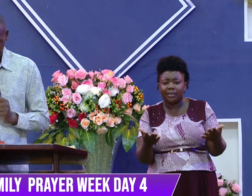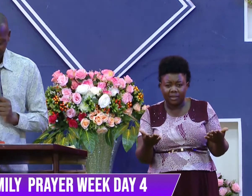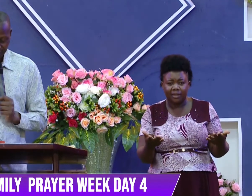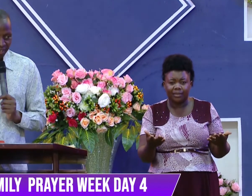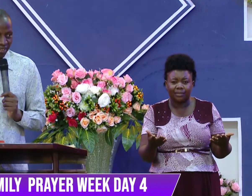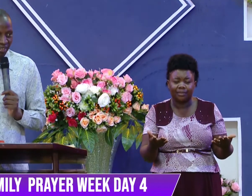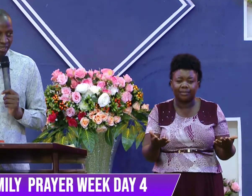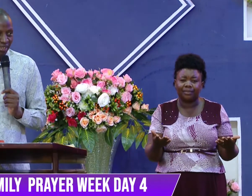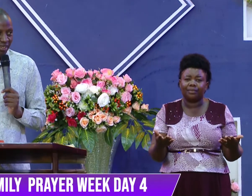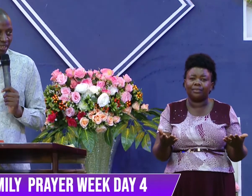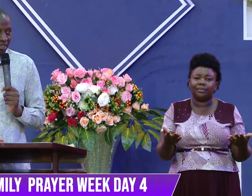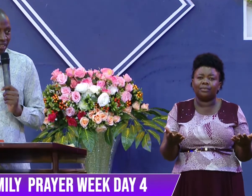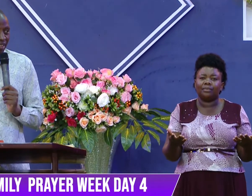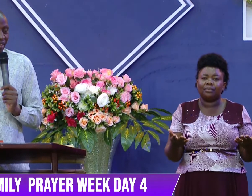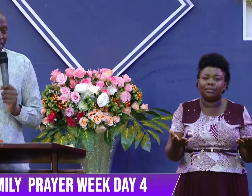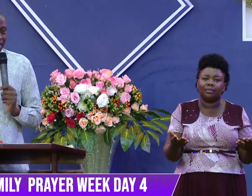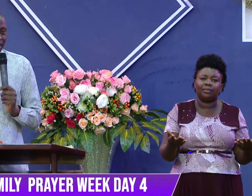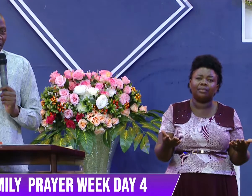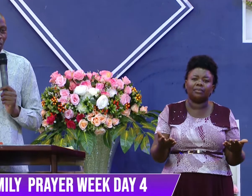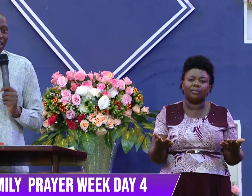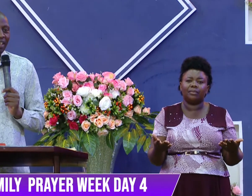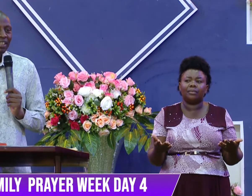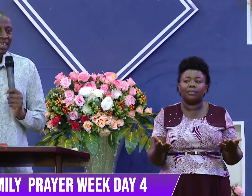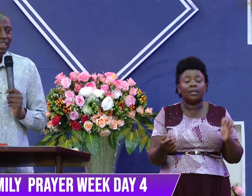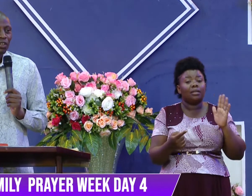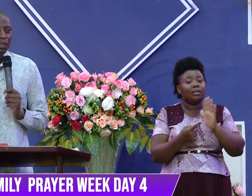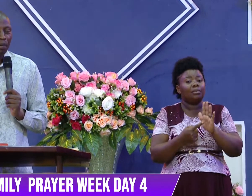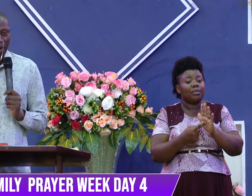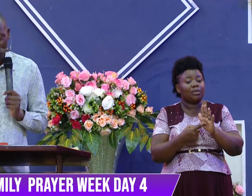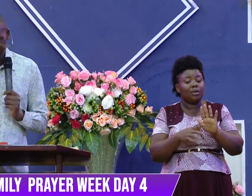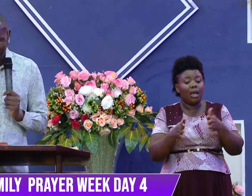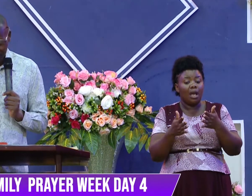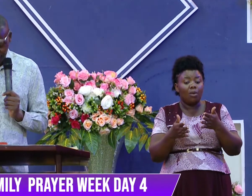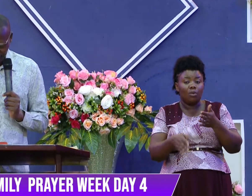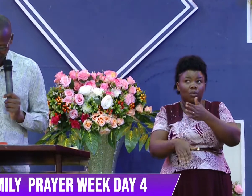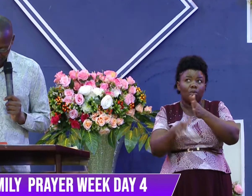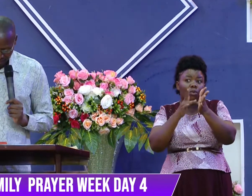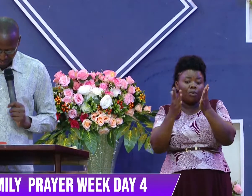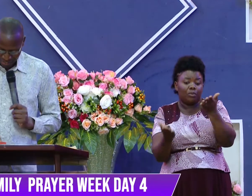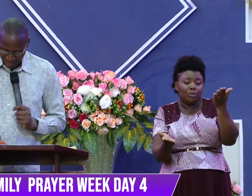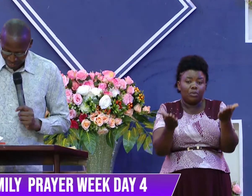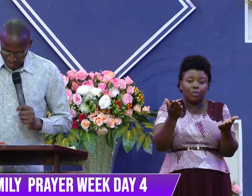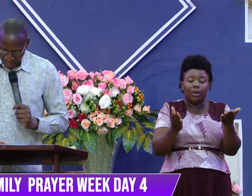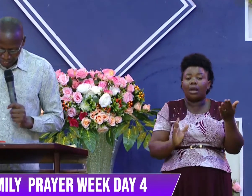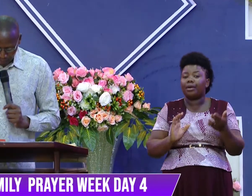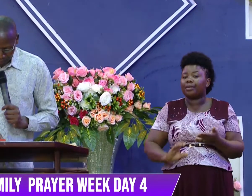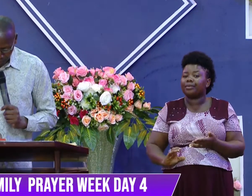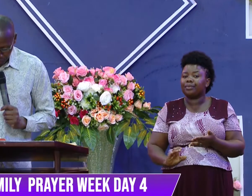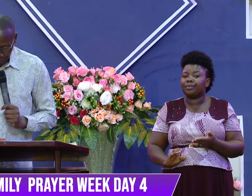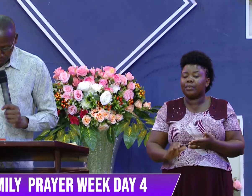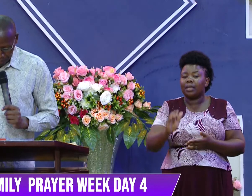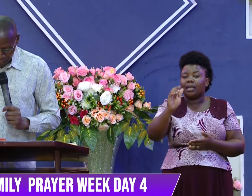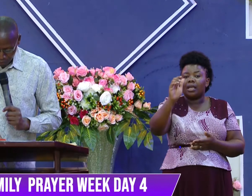be searching for what they call character. Let me show you how he's going to examine it.